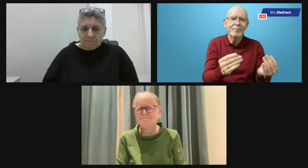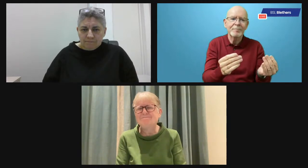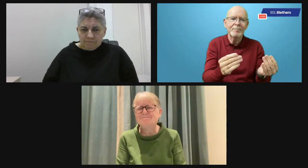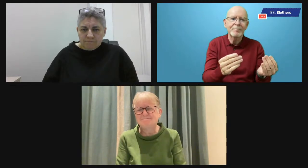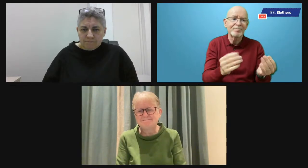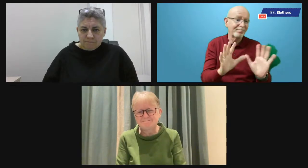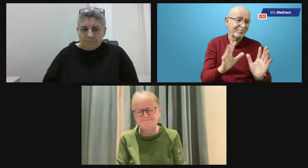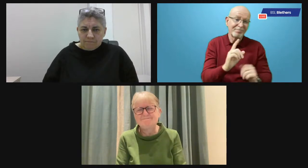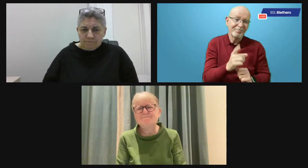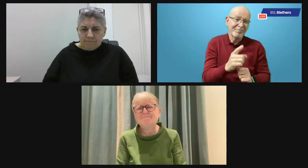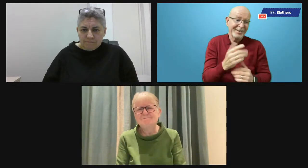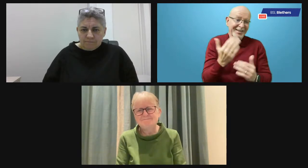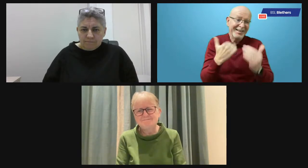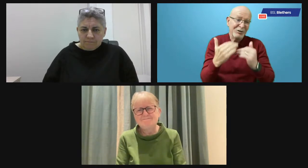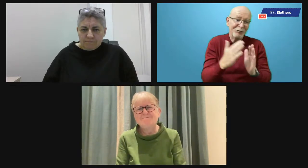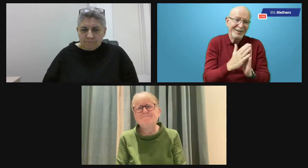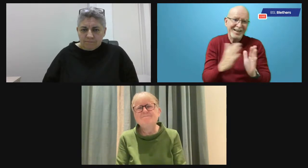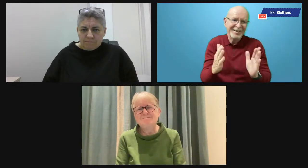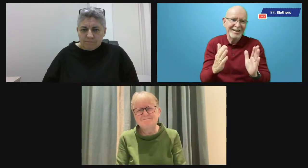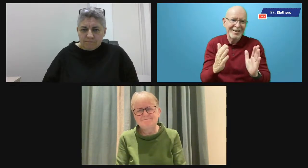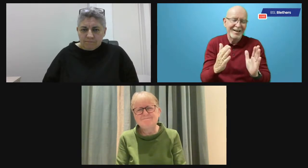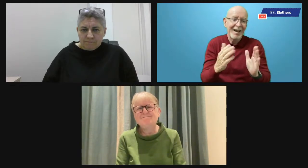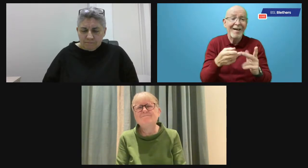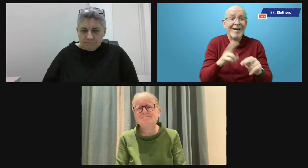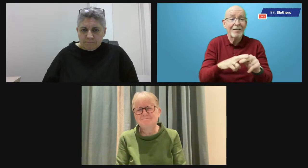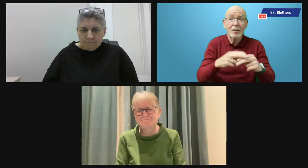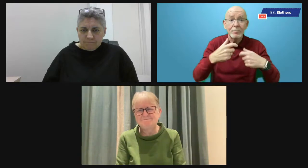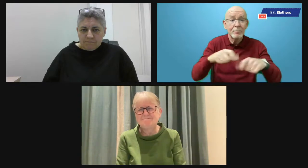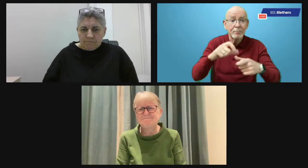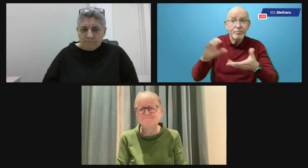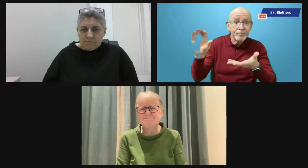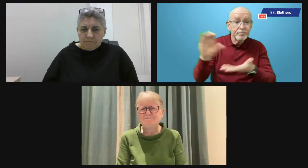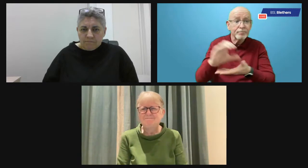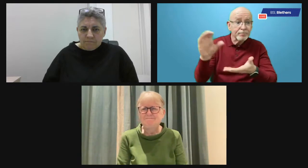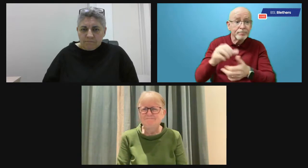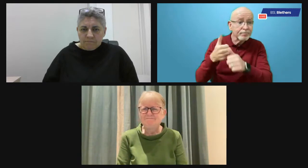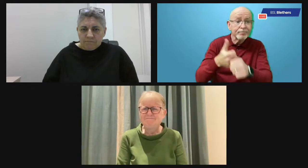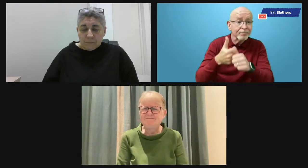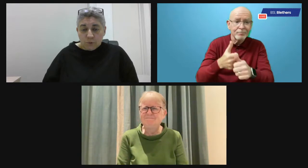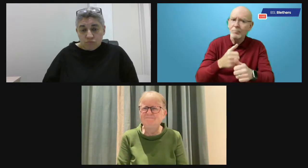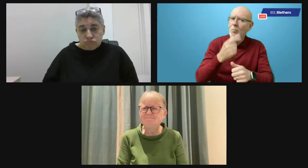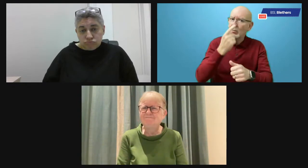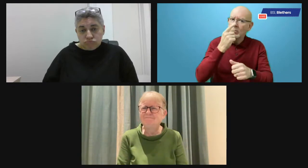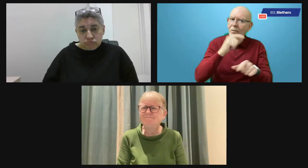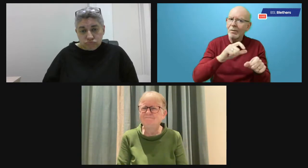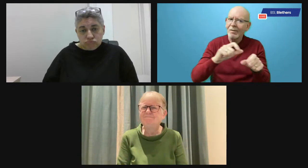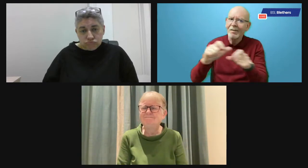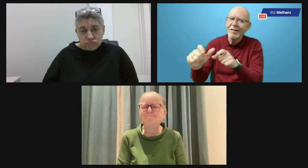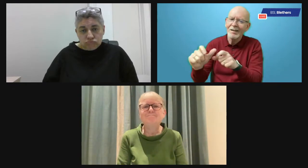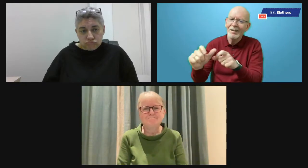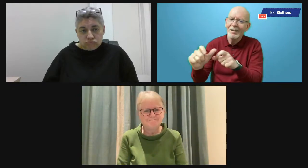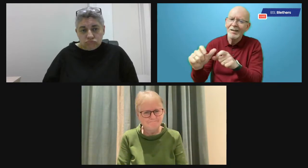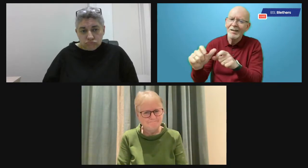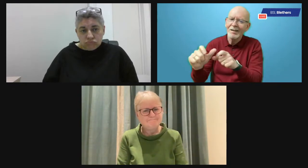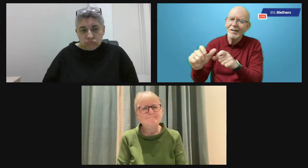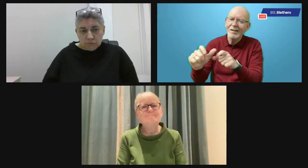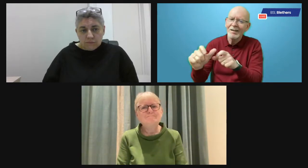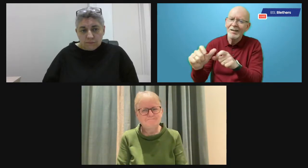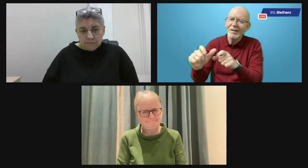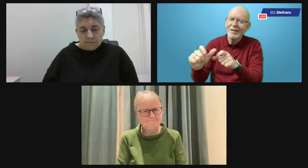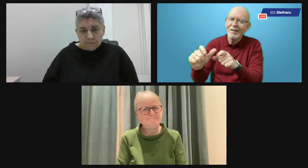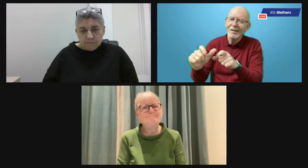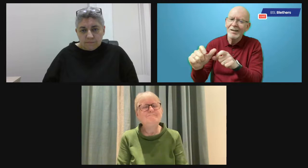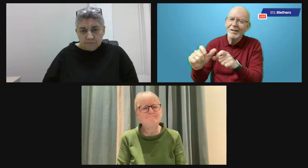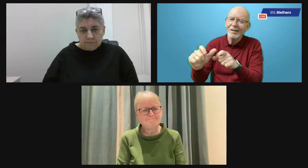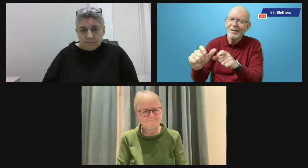why Durham really just kind of disappeared. And that's the history. I mean, I suppose if we'd get more funding